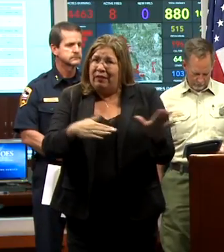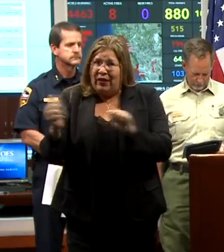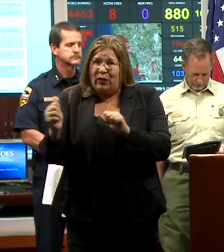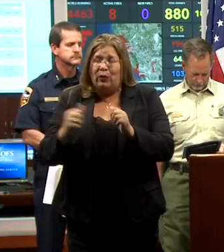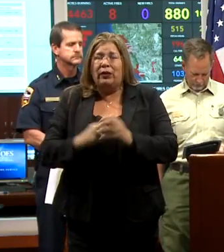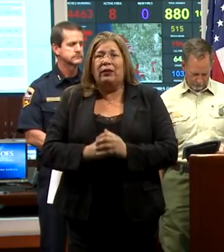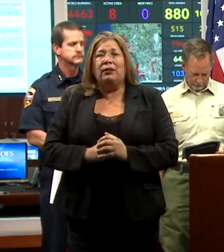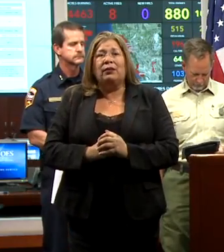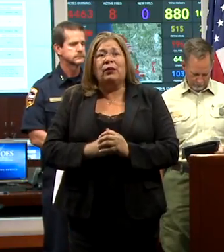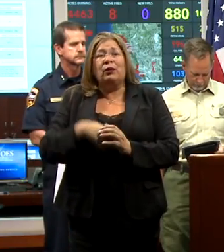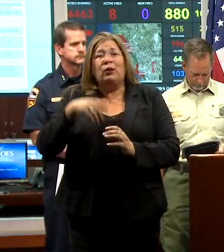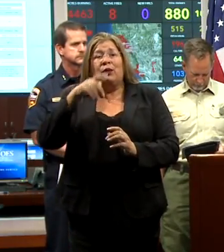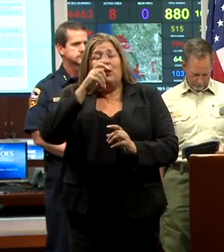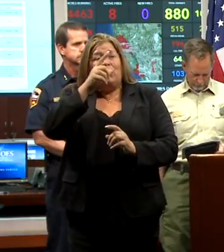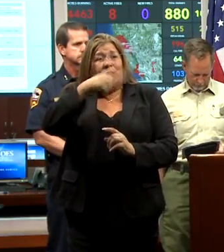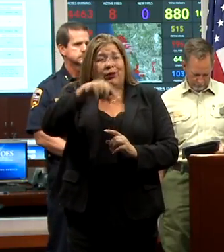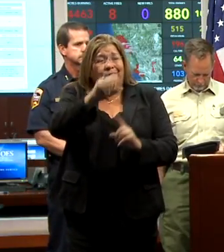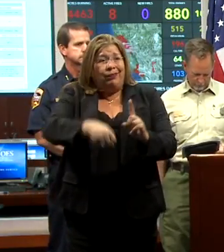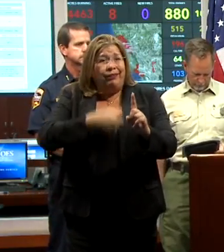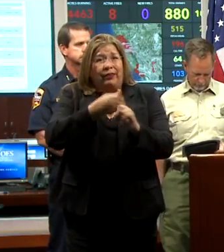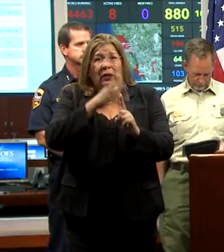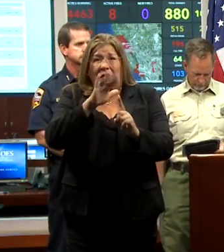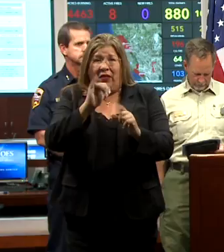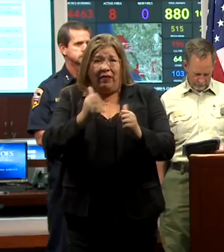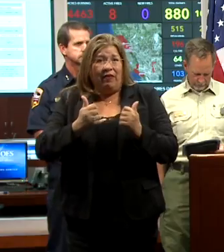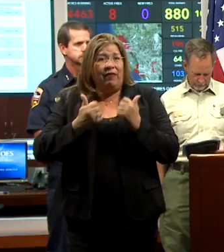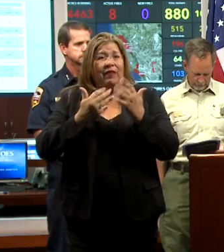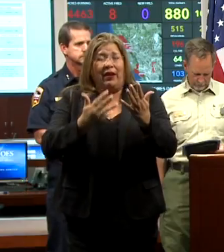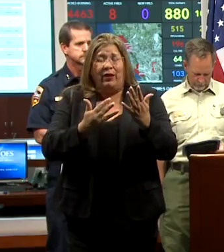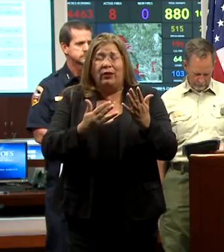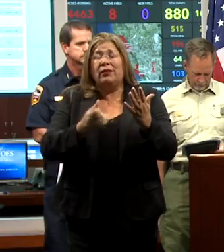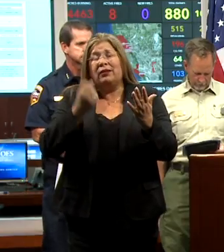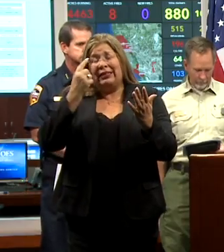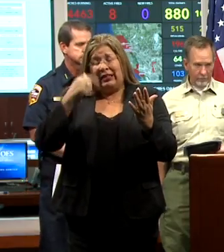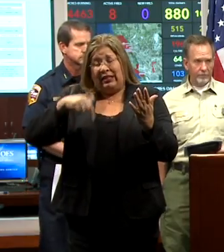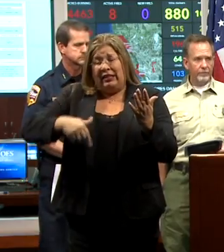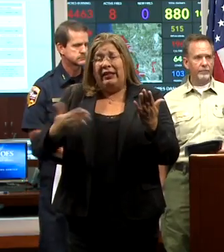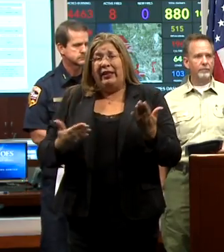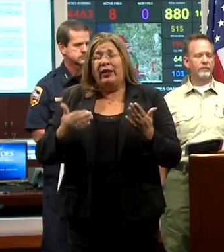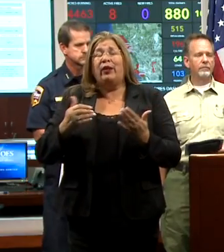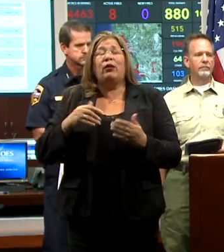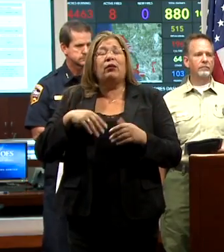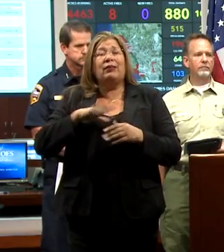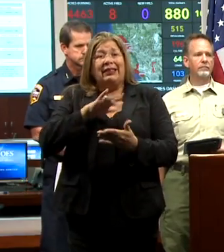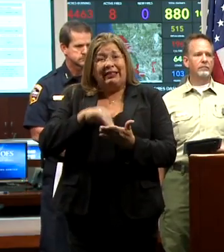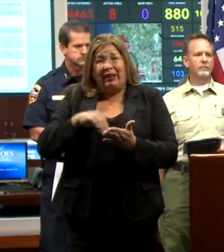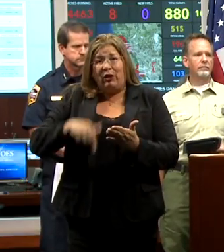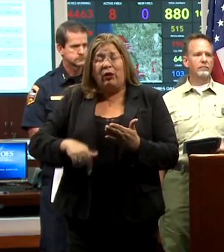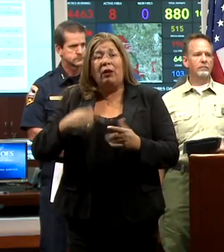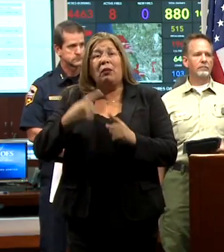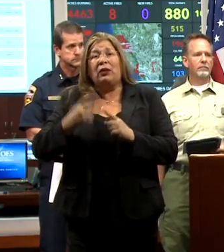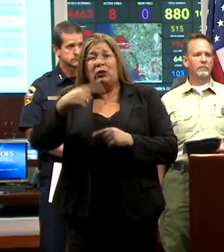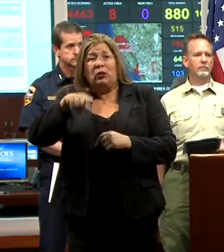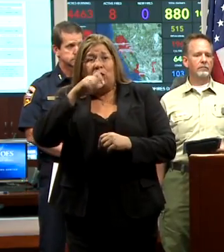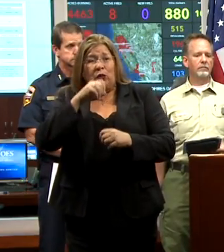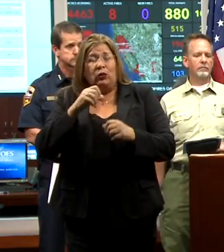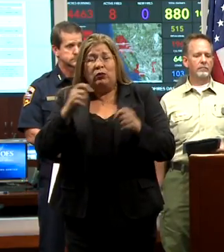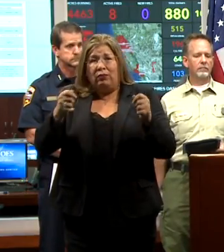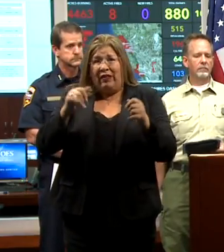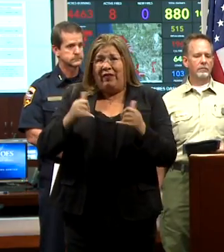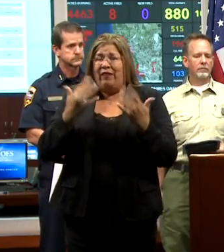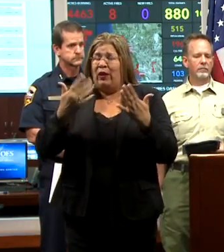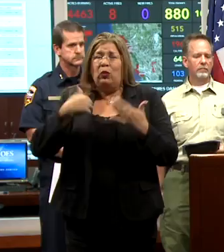To everyone being impacted by these fires, all of us here at the State Operations Center and on the front lines are thinking about you and your